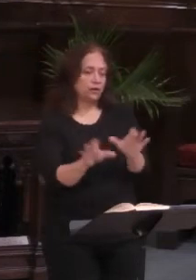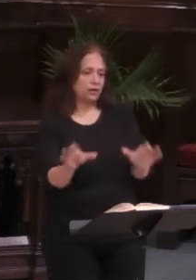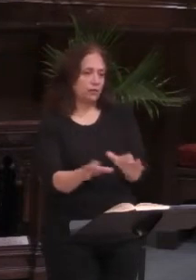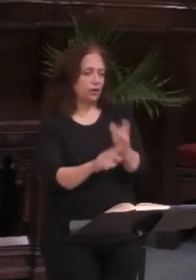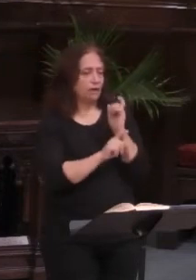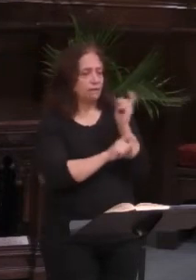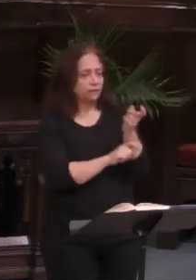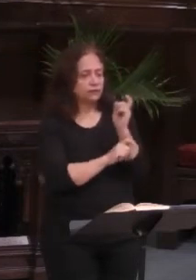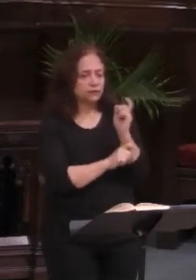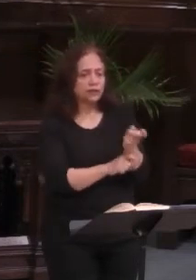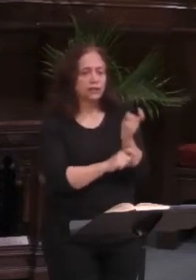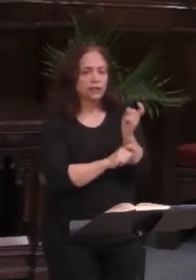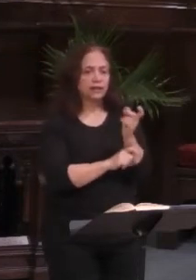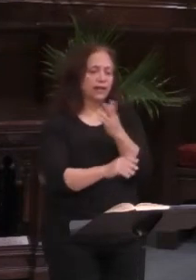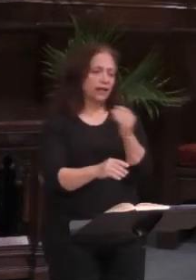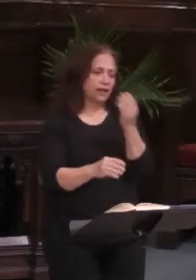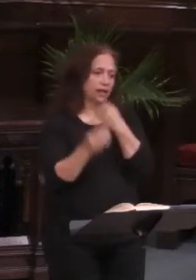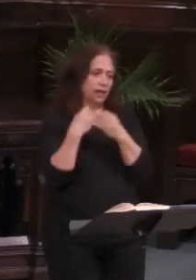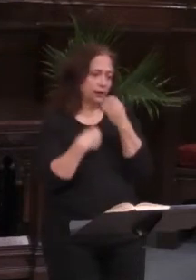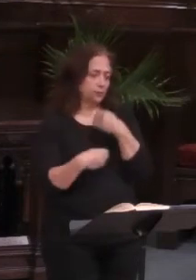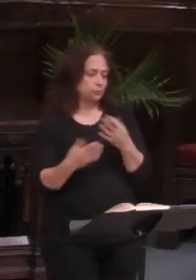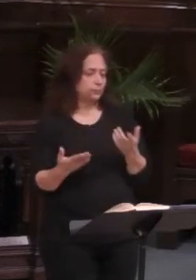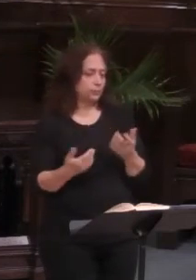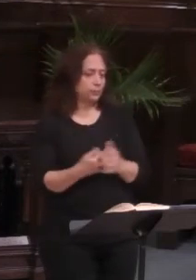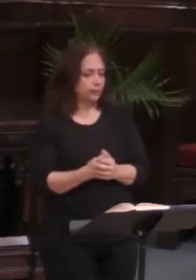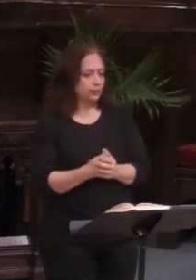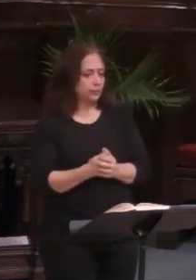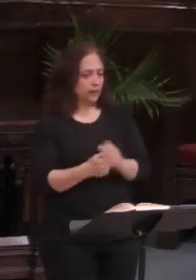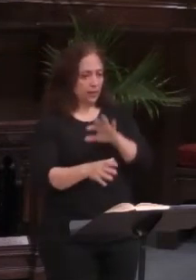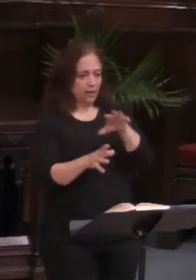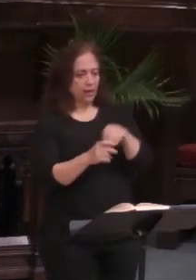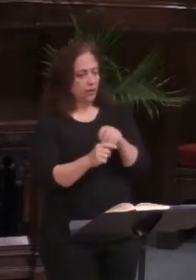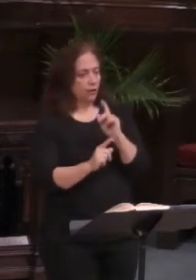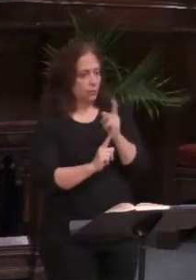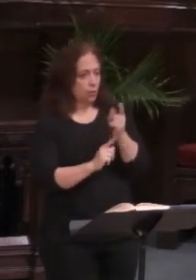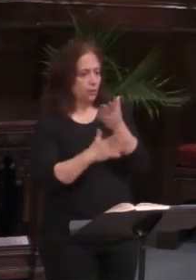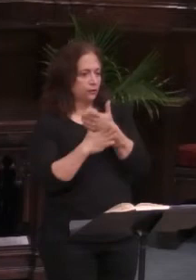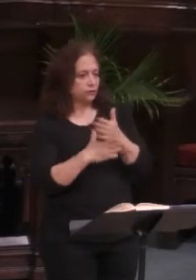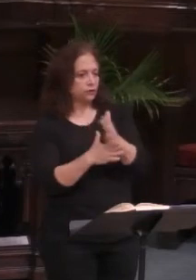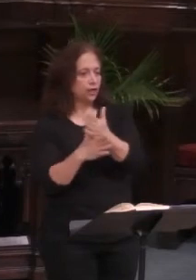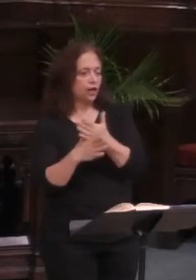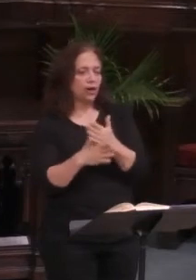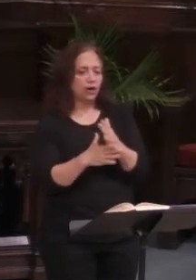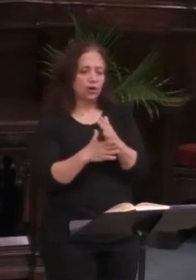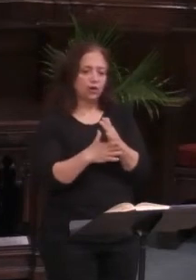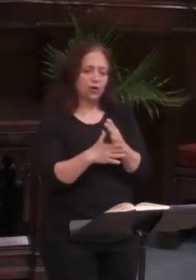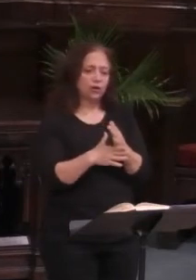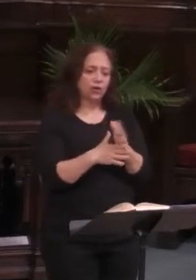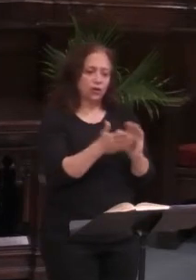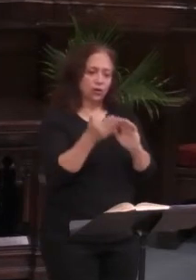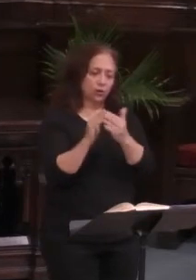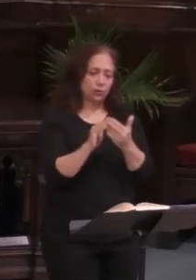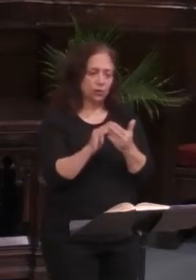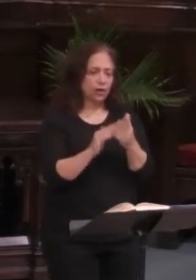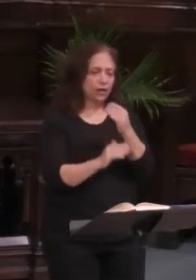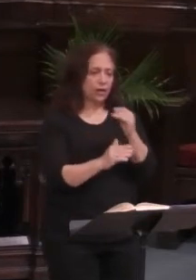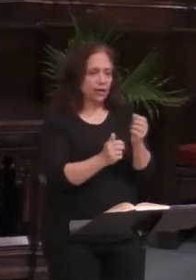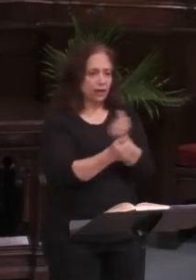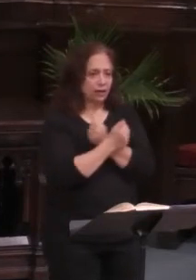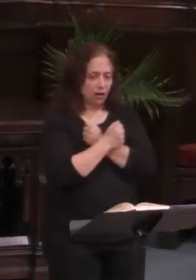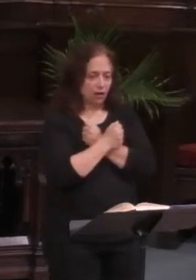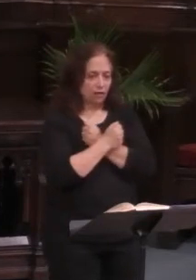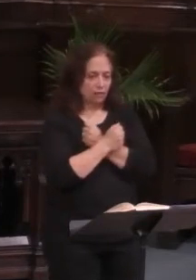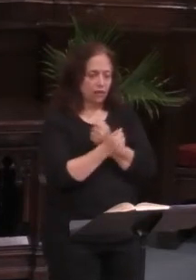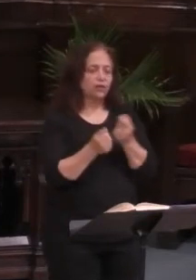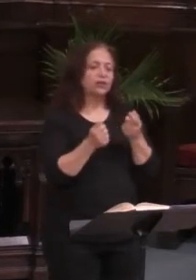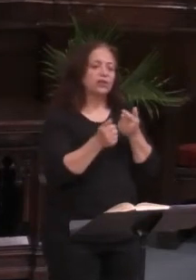of fishing and eating. It was in the moment of shared community and love that